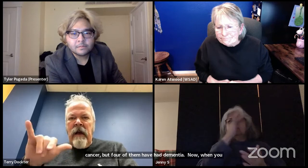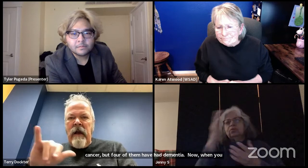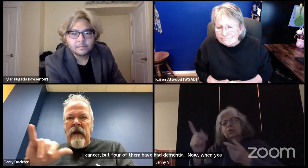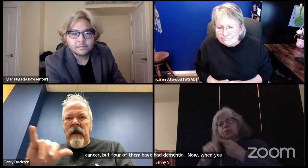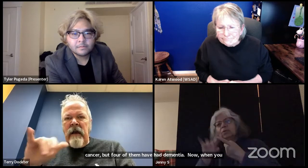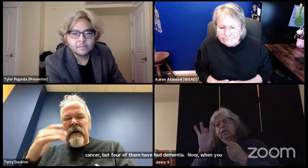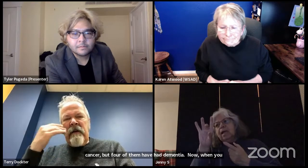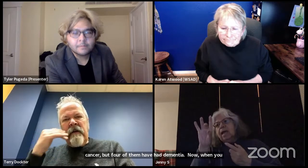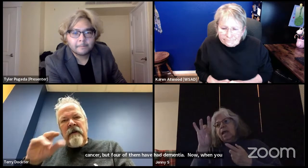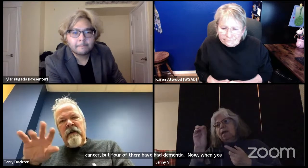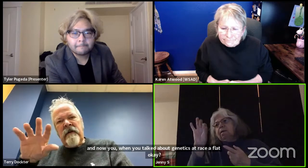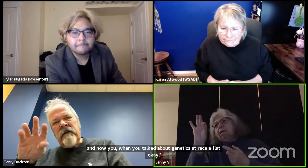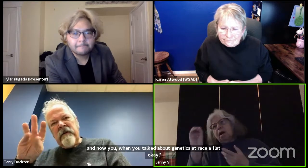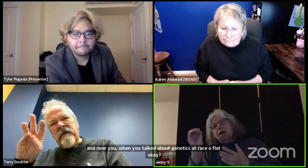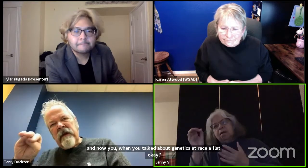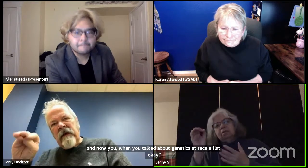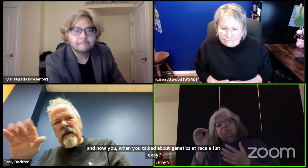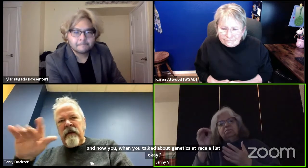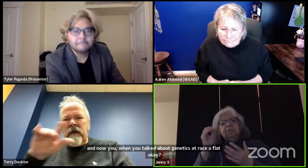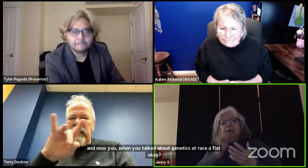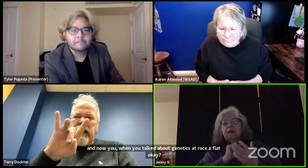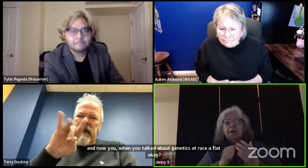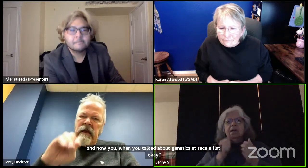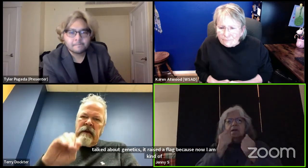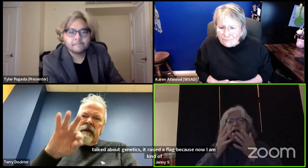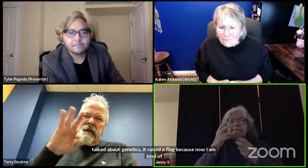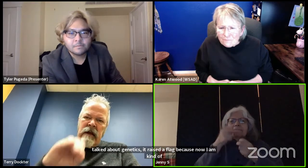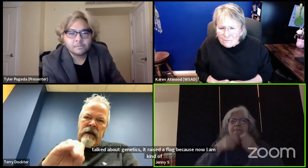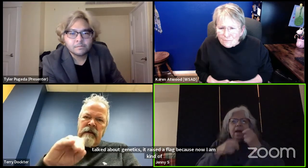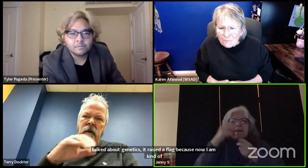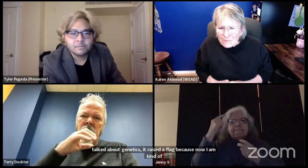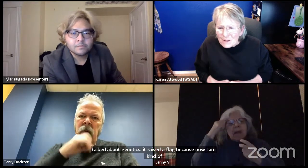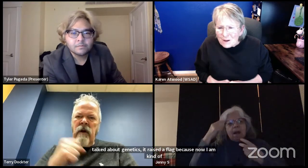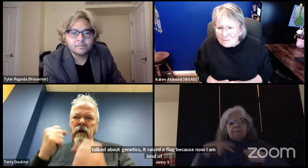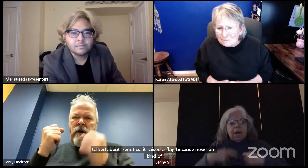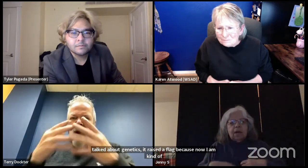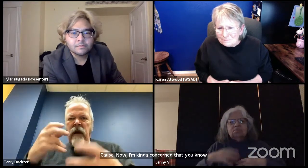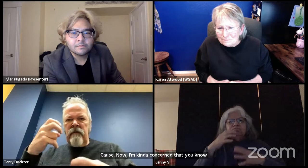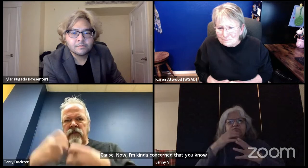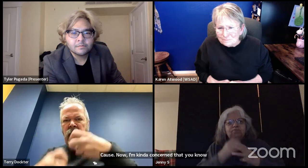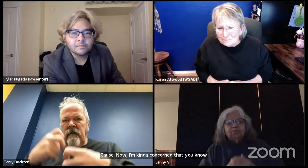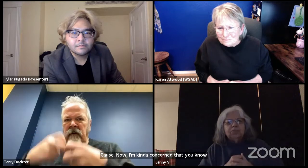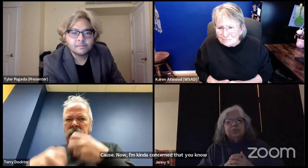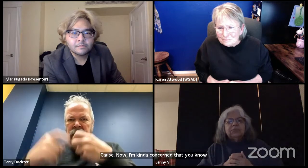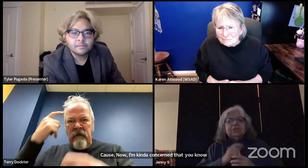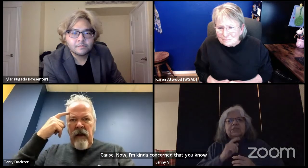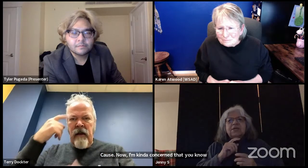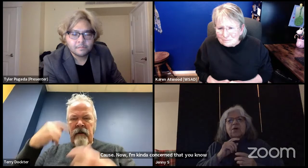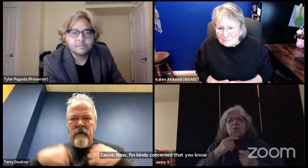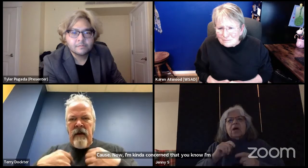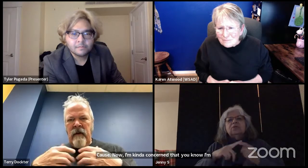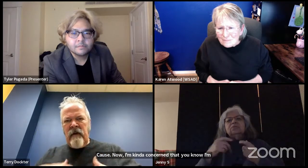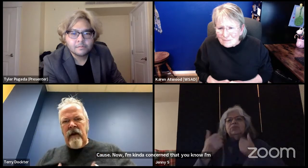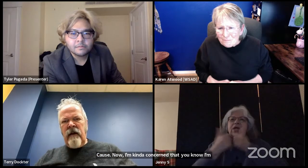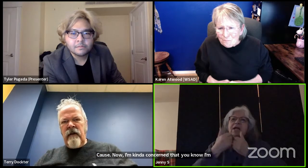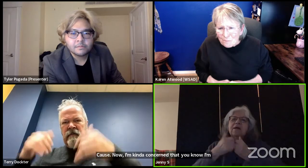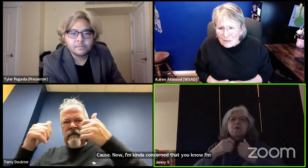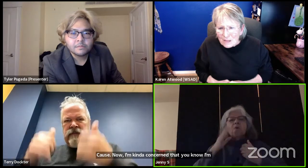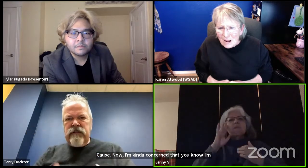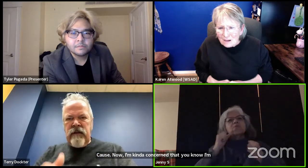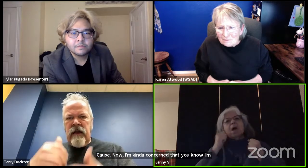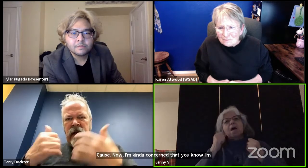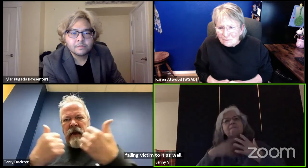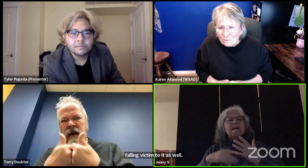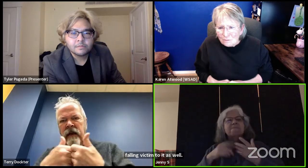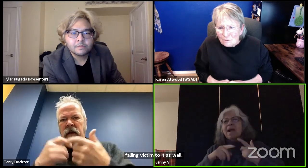know, as we age. And so when we look at people who are, you know, getting up there in age, like the 70s and 80s, we see